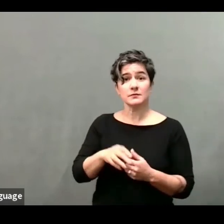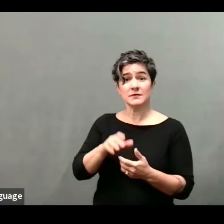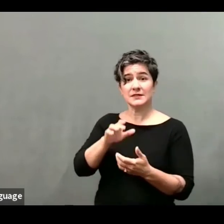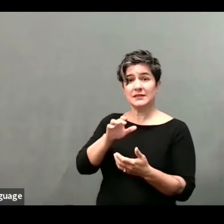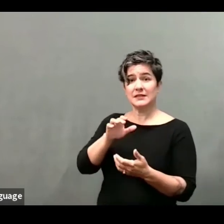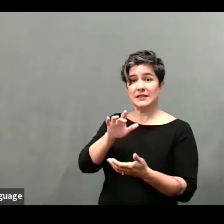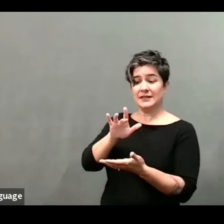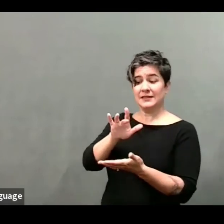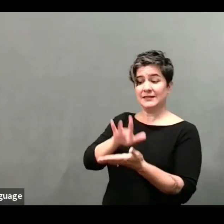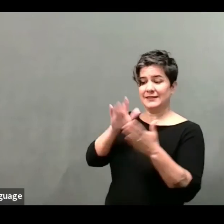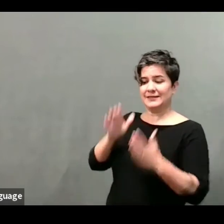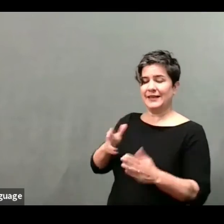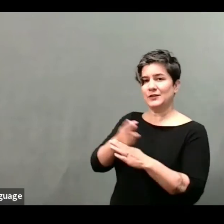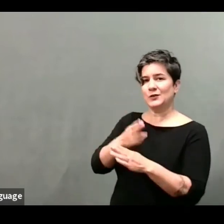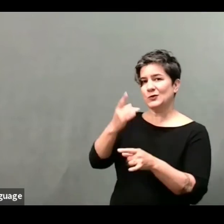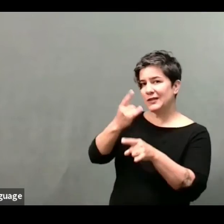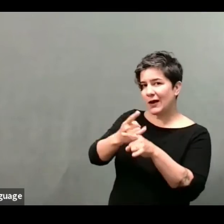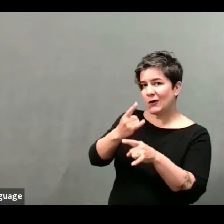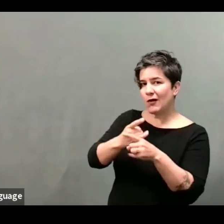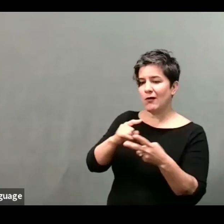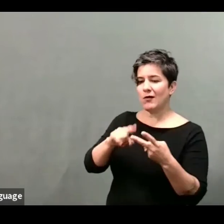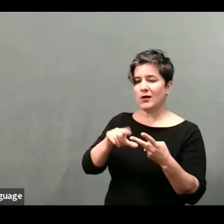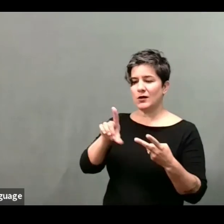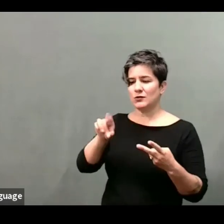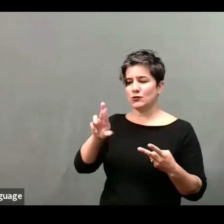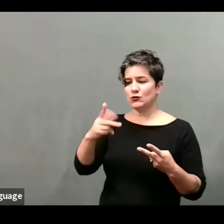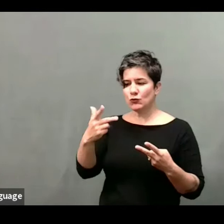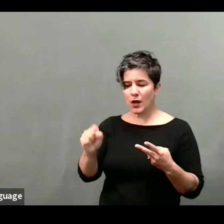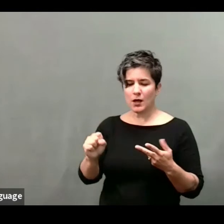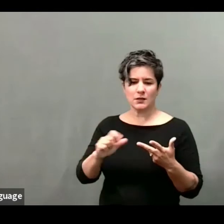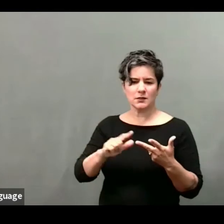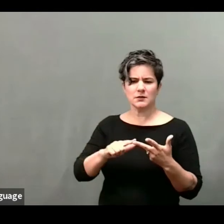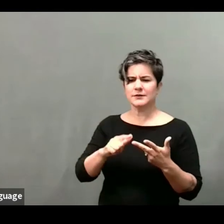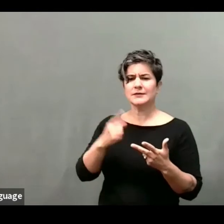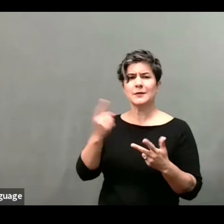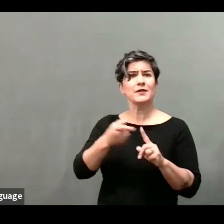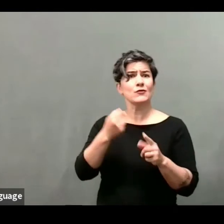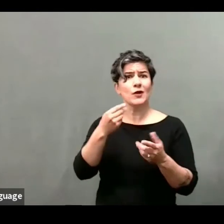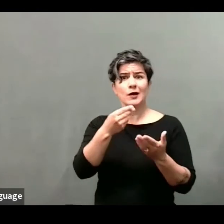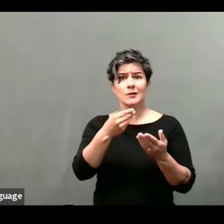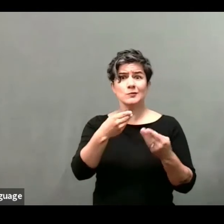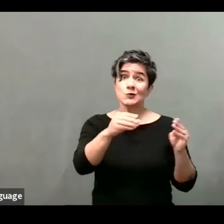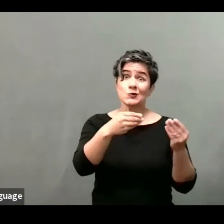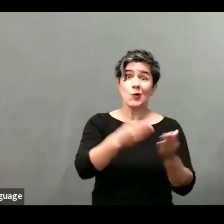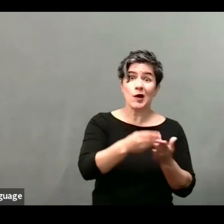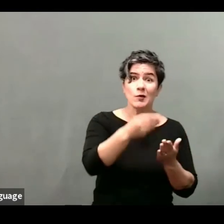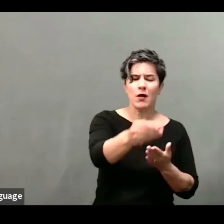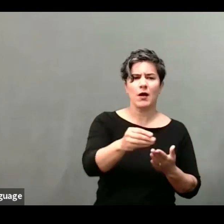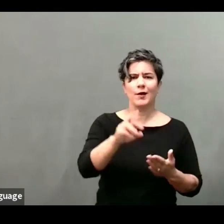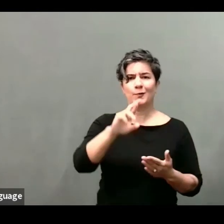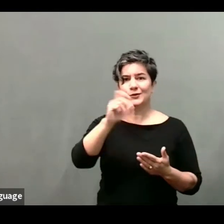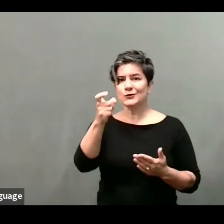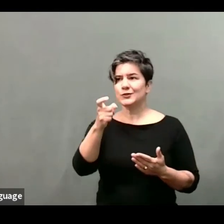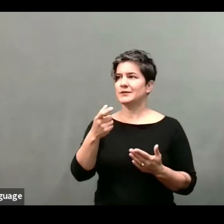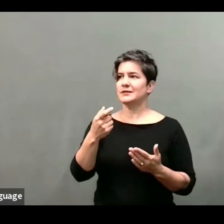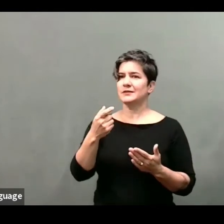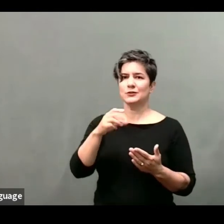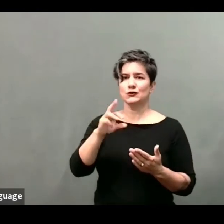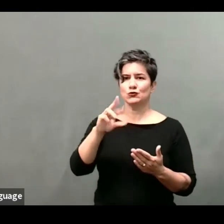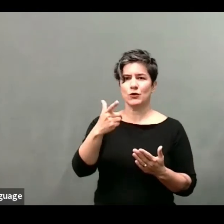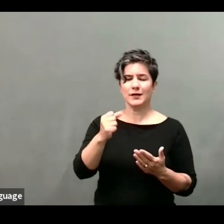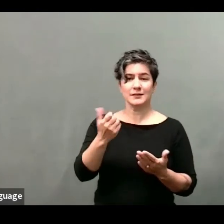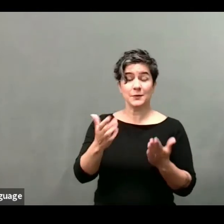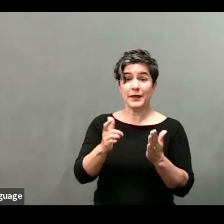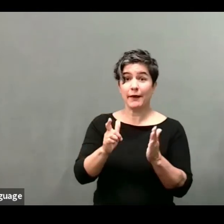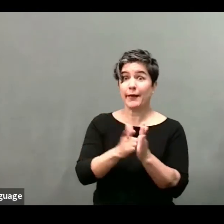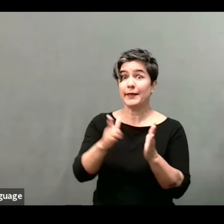assailant used alcohol or drugs, which could be over-the-counter drugs, prescription drugs, illegal drugs, you